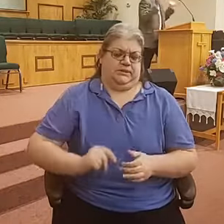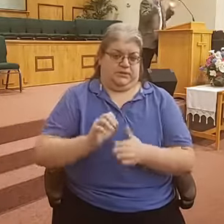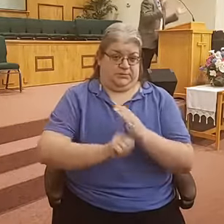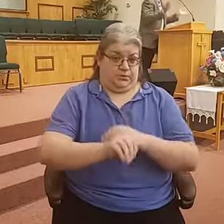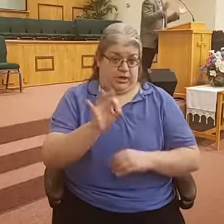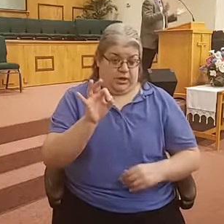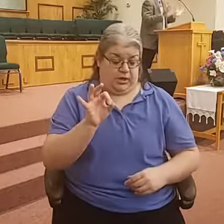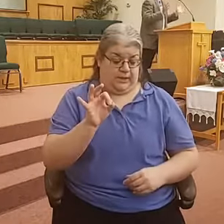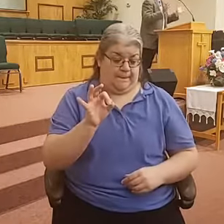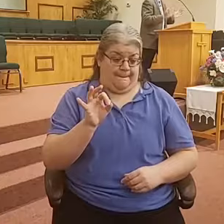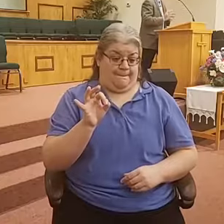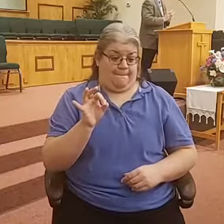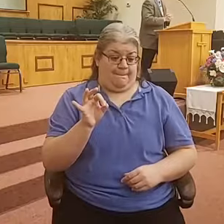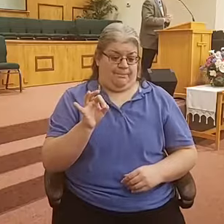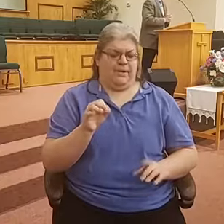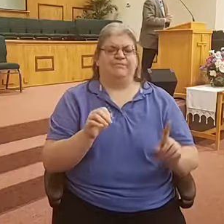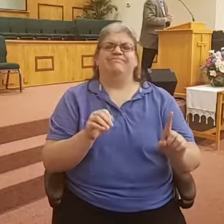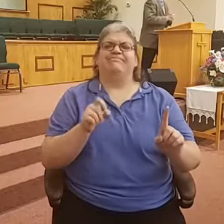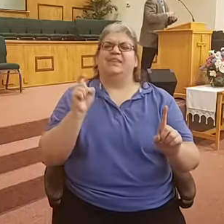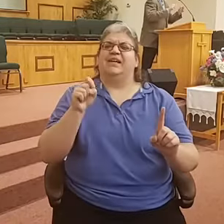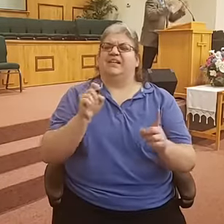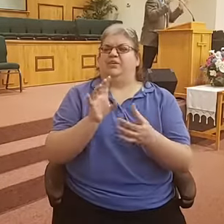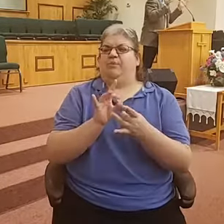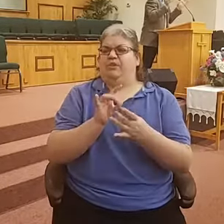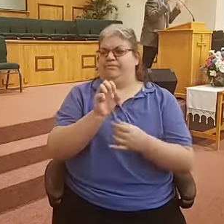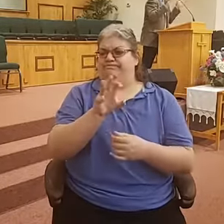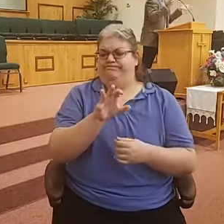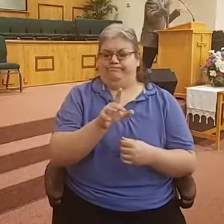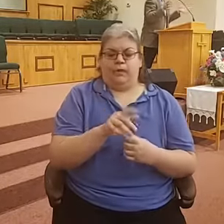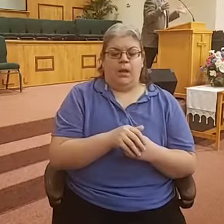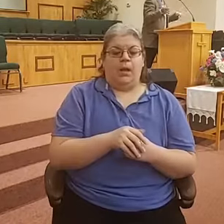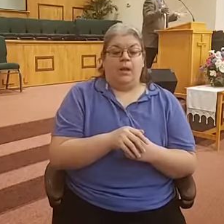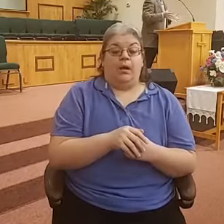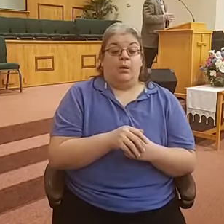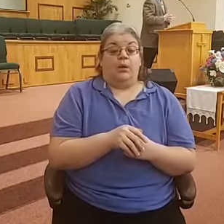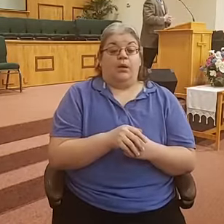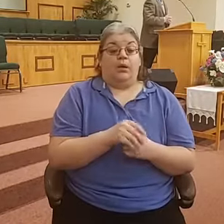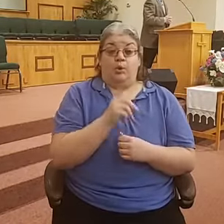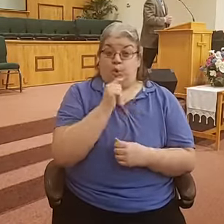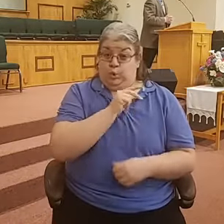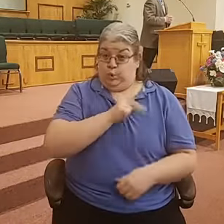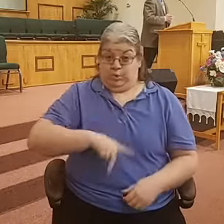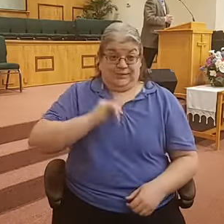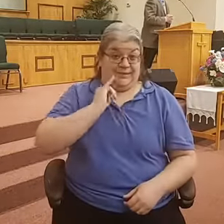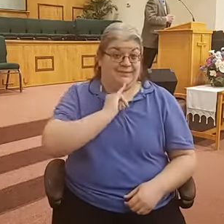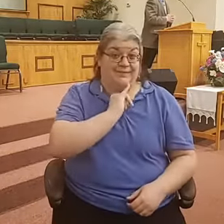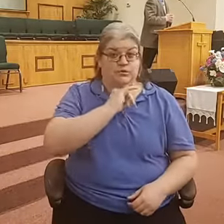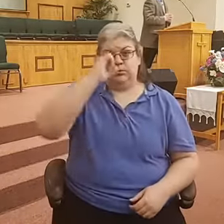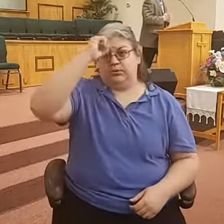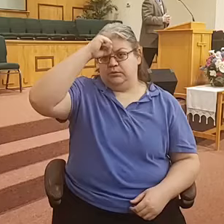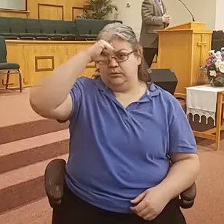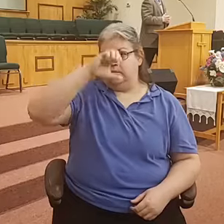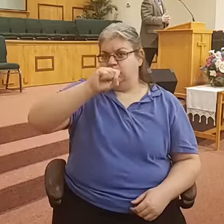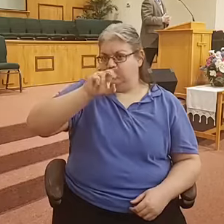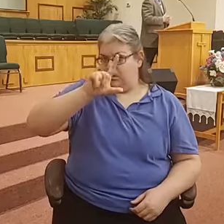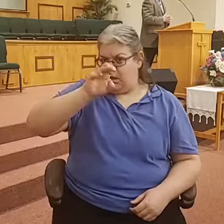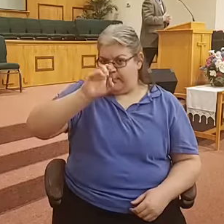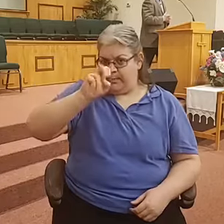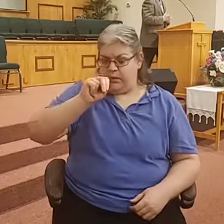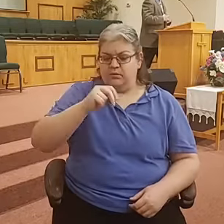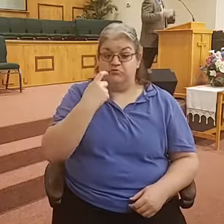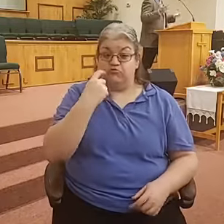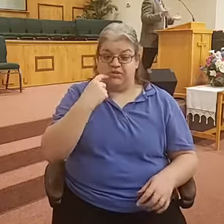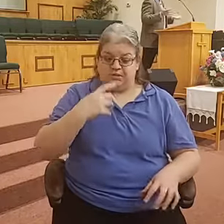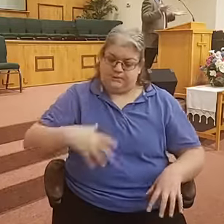and I need to mention this real quick. Solomon is the king of Israel. He has just taken the throne, and he